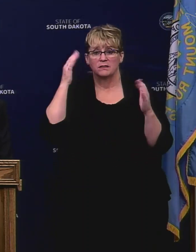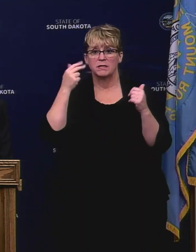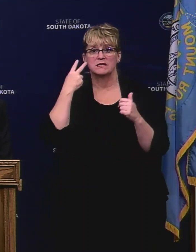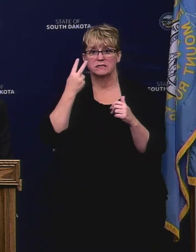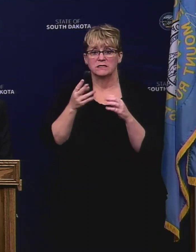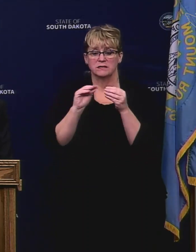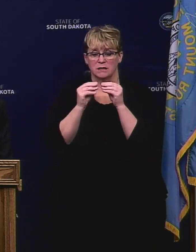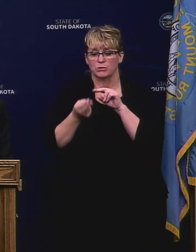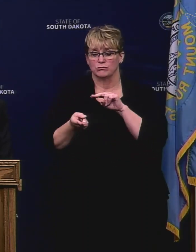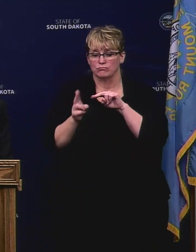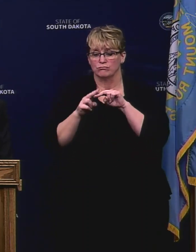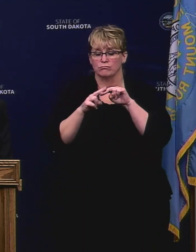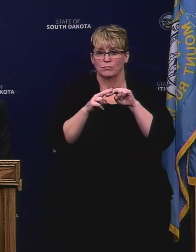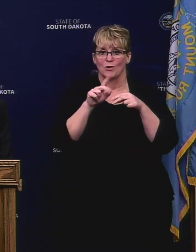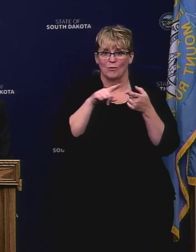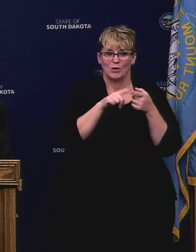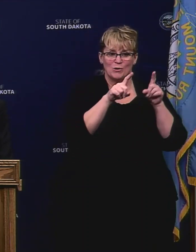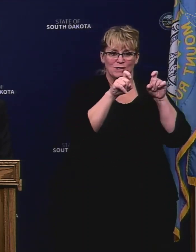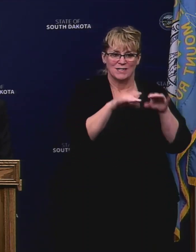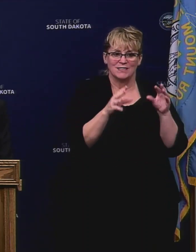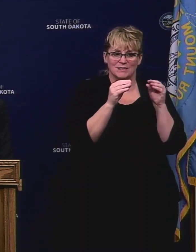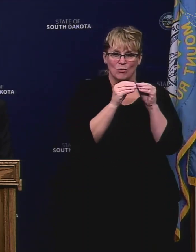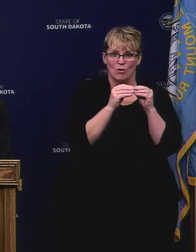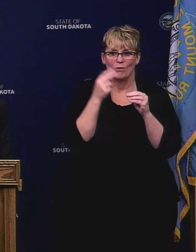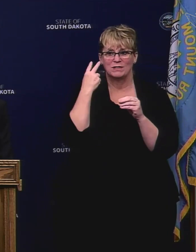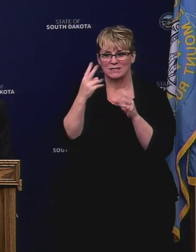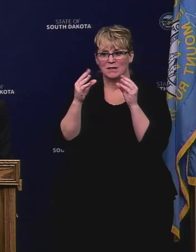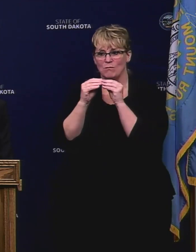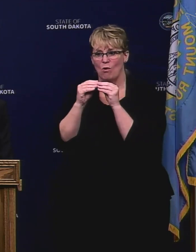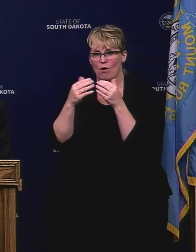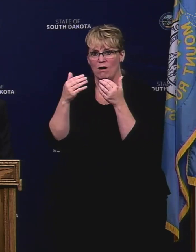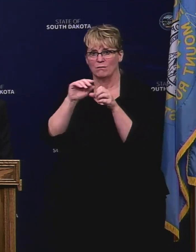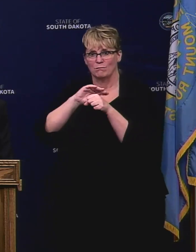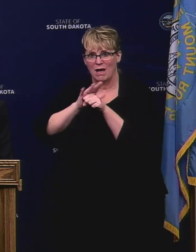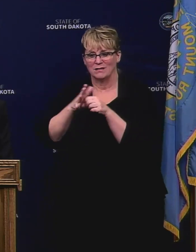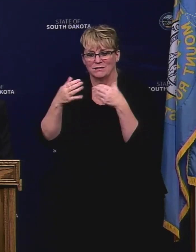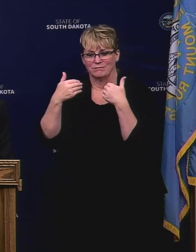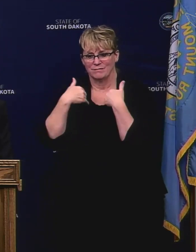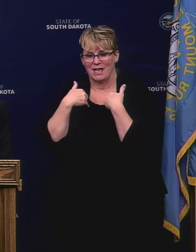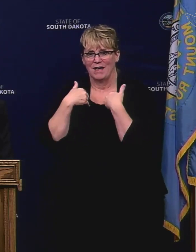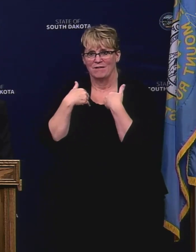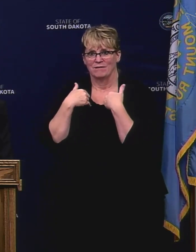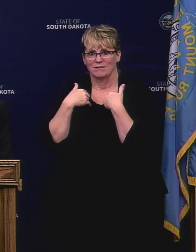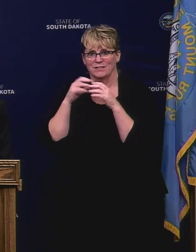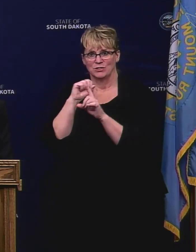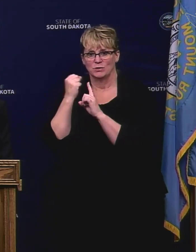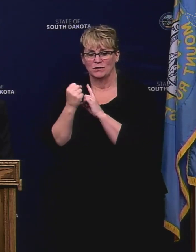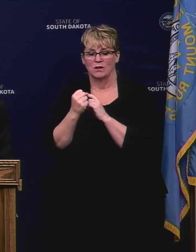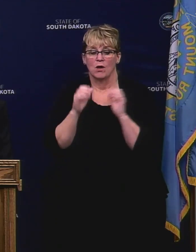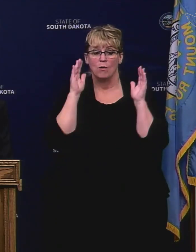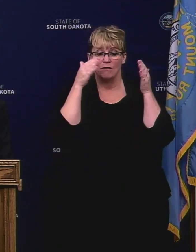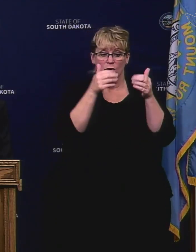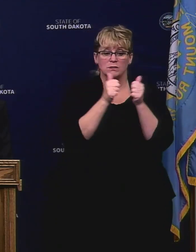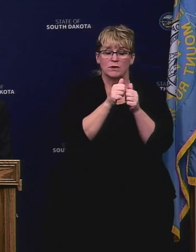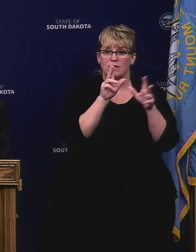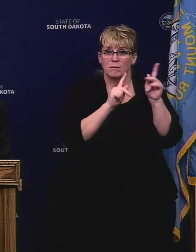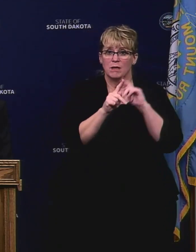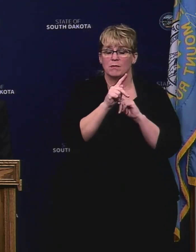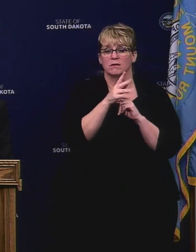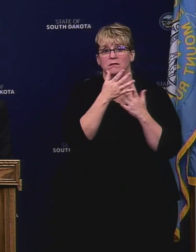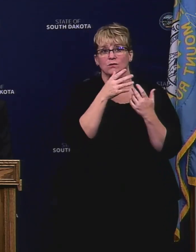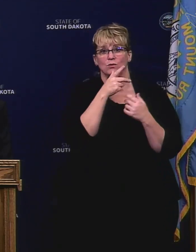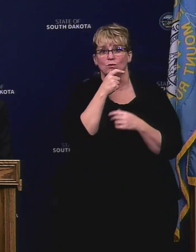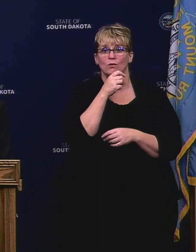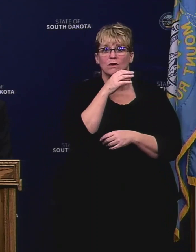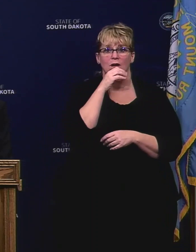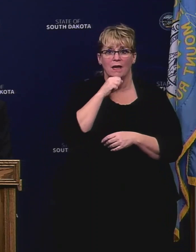increase. As we test more, we always see an increase in positive cases, and we're focusing on our vulnerable population in our nursing